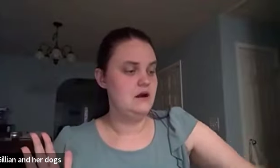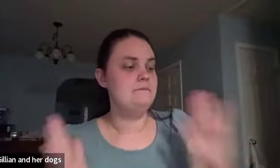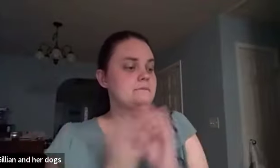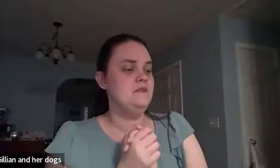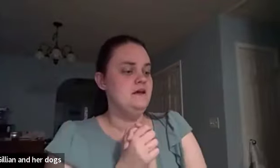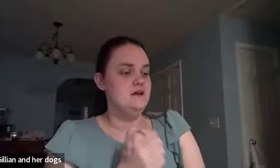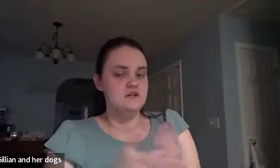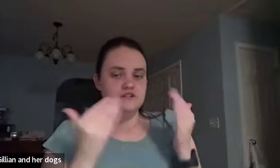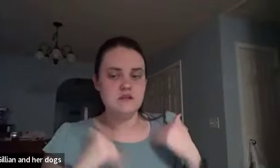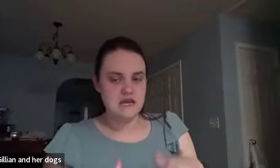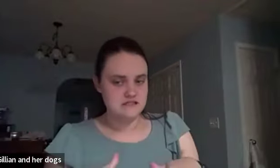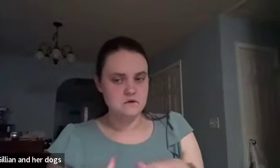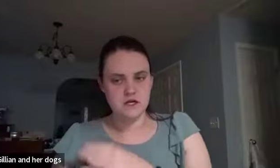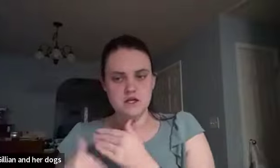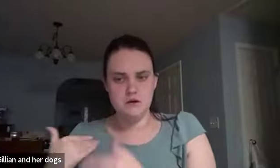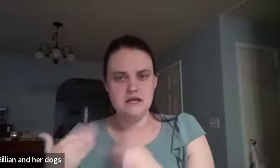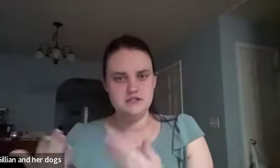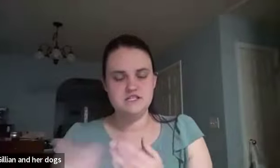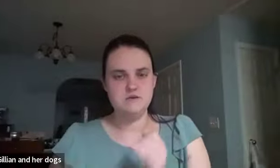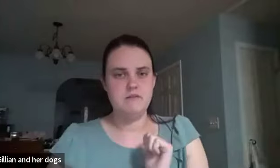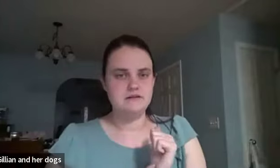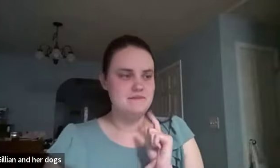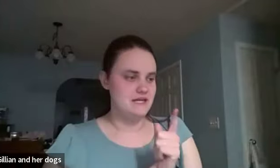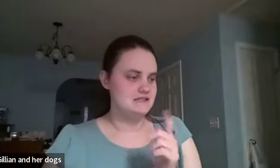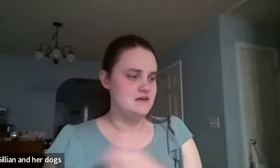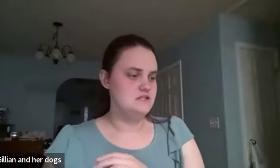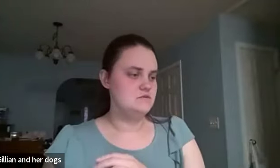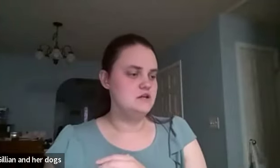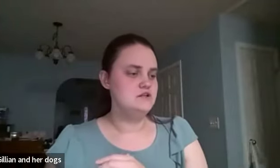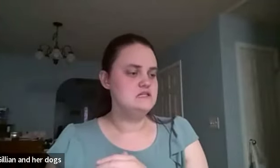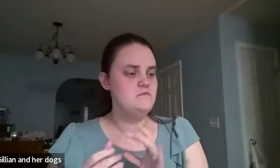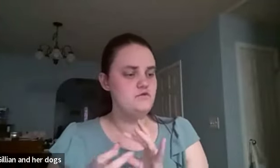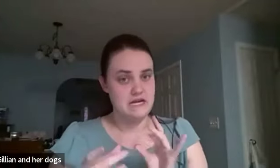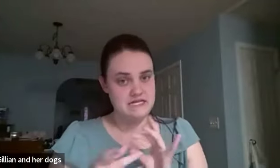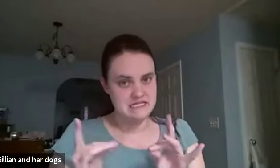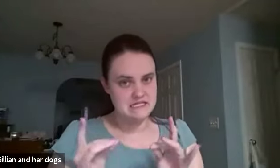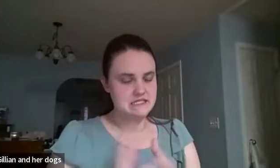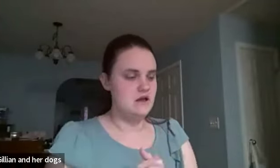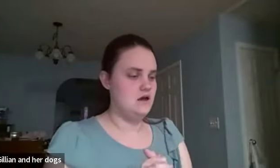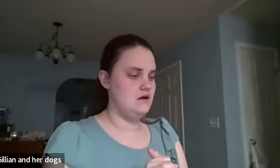right. So the next thing we're going to go ahead and do since we have about 10 minutes left is we're going to do some phrases